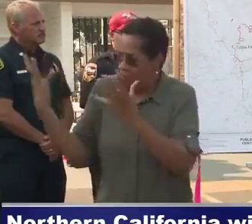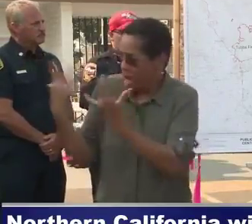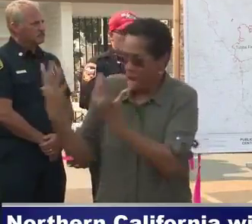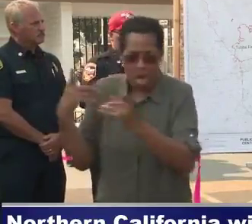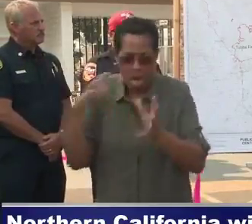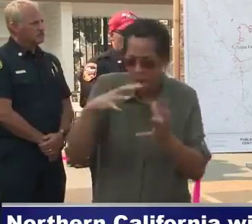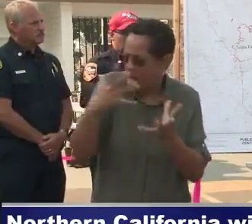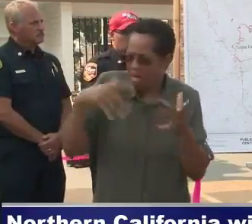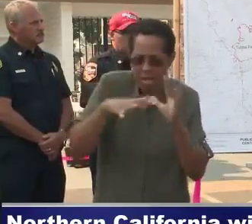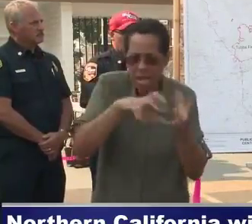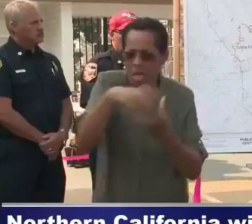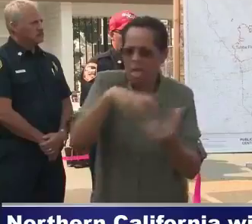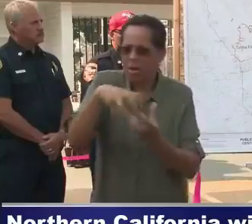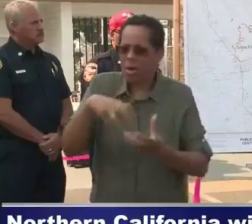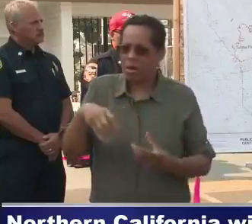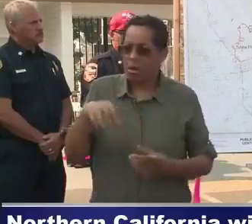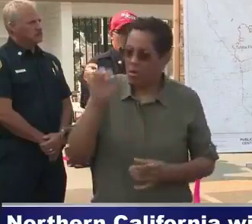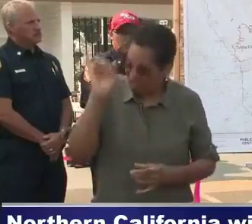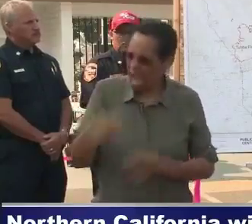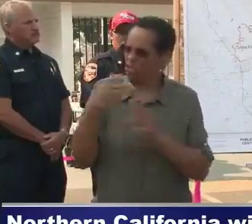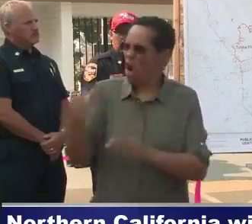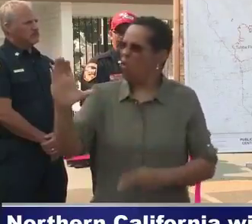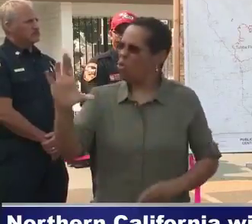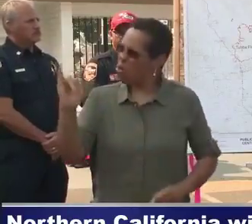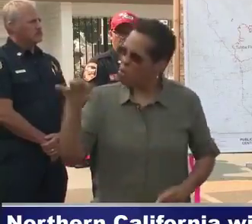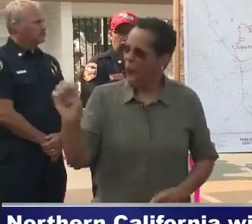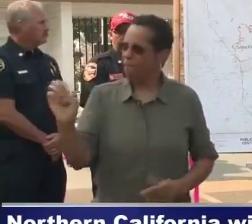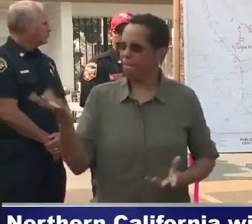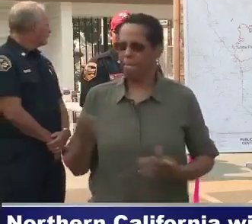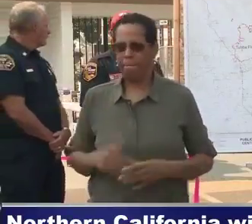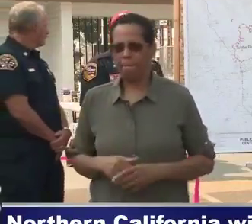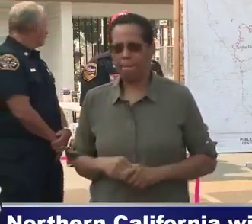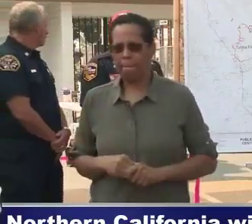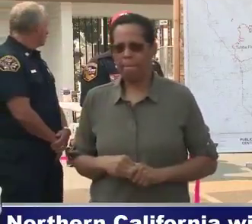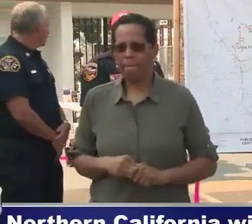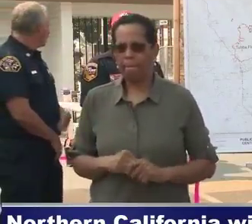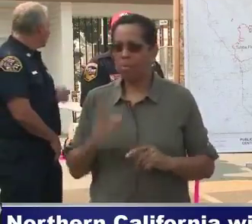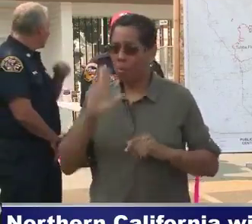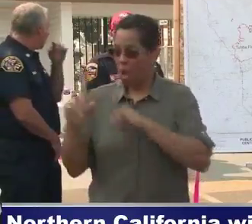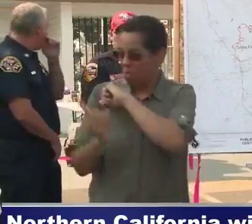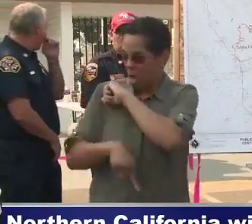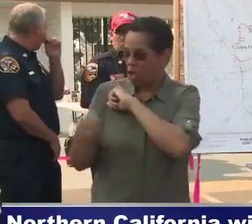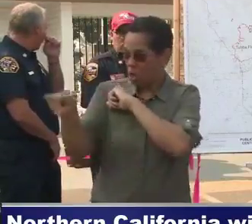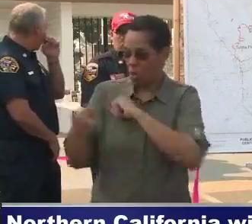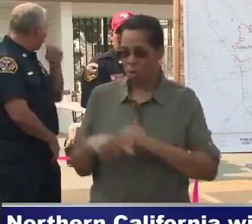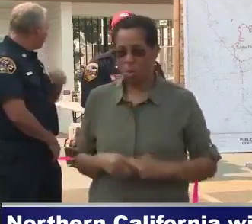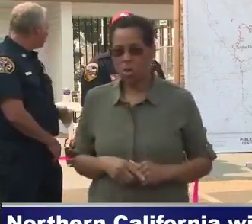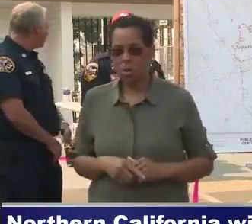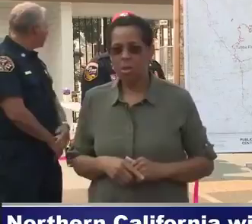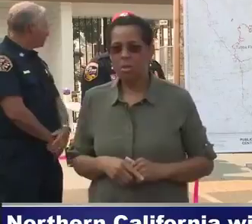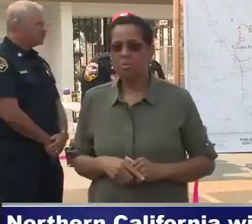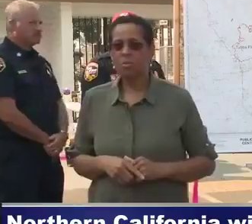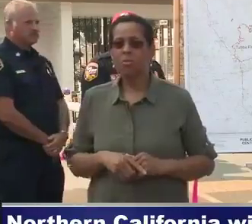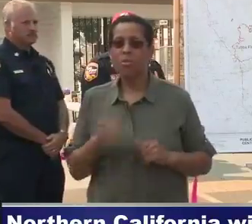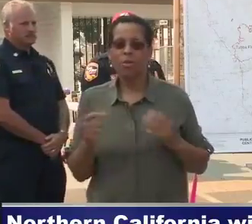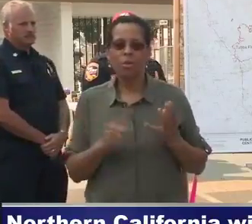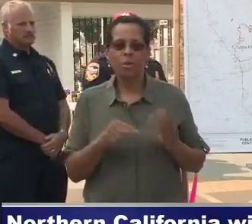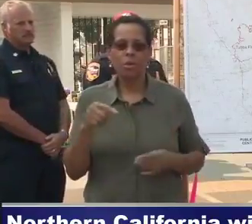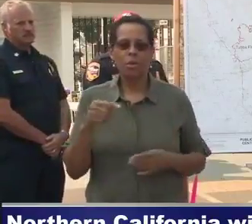that's a crime. And again, we will prosecute. So the other thing that we're dealing with is price gouging. I'm